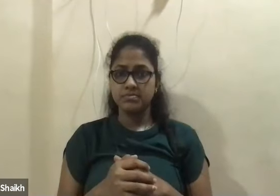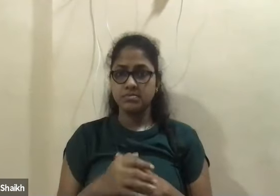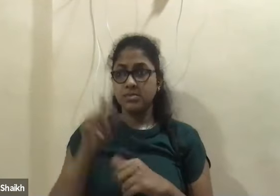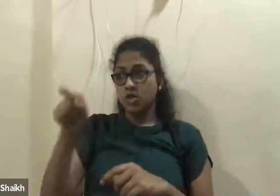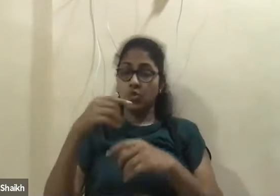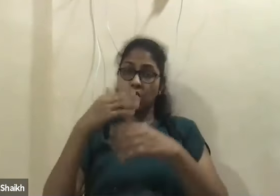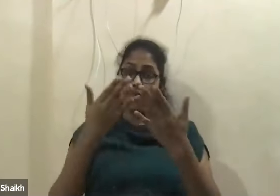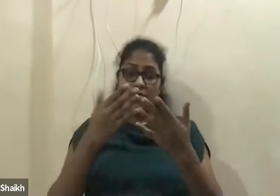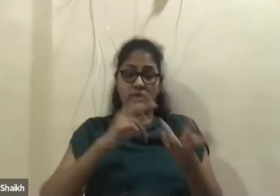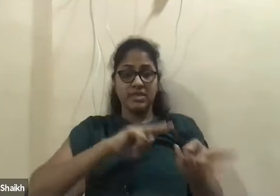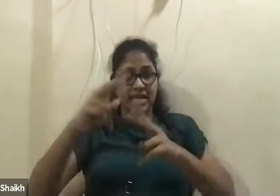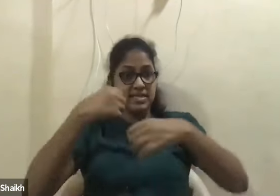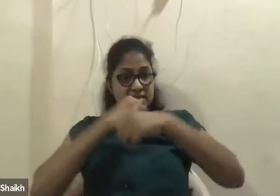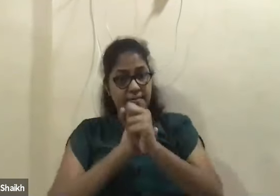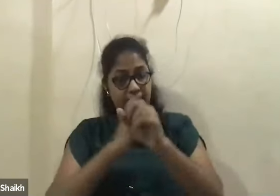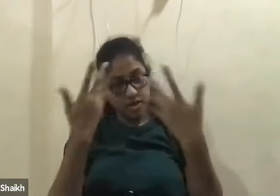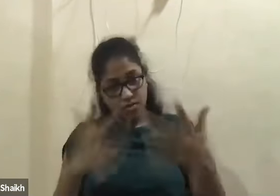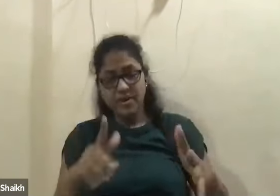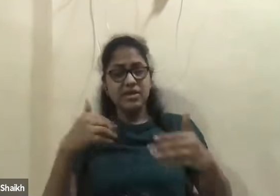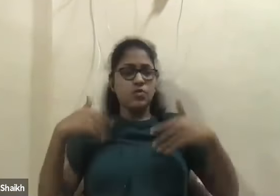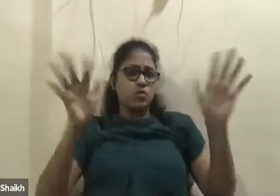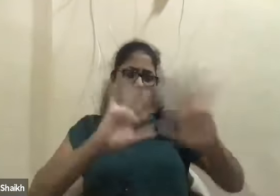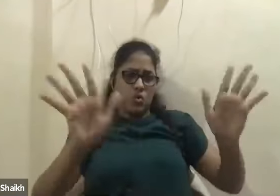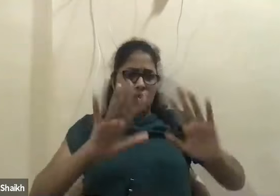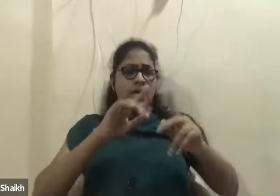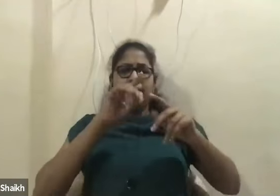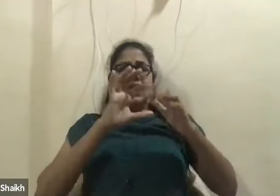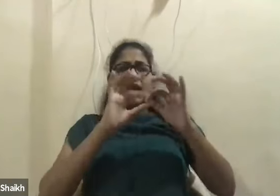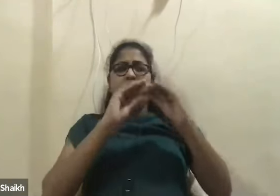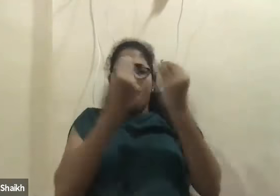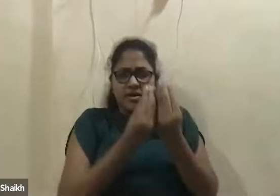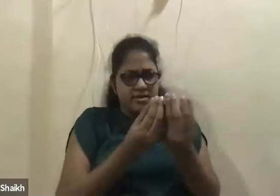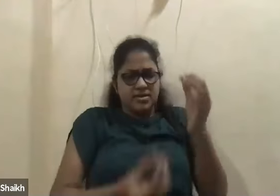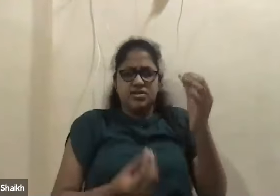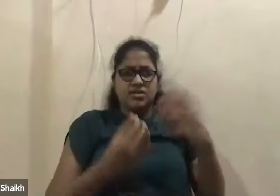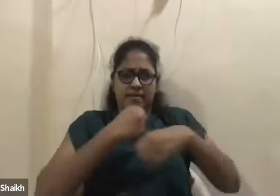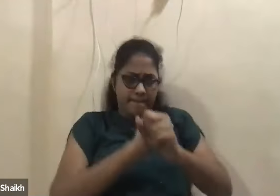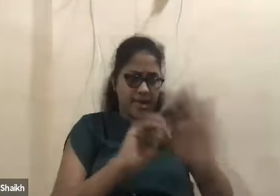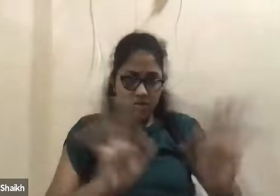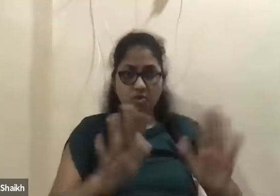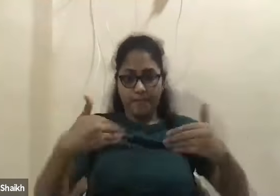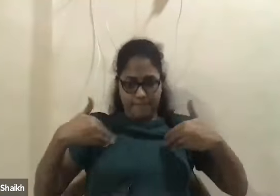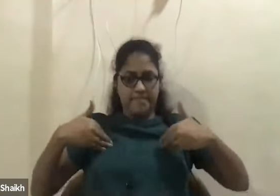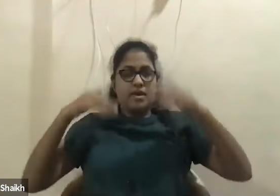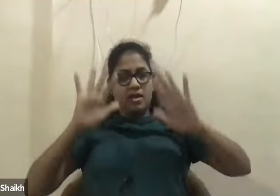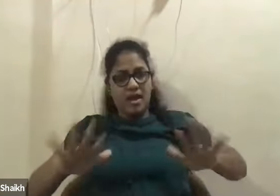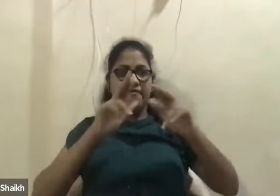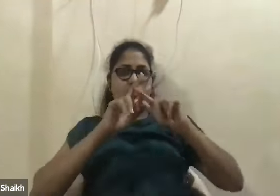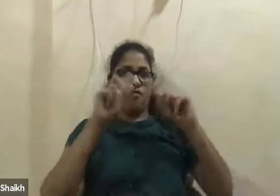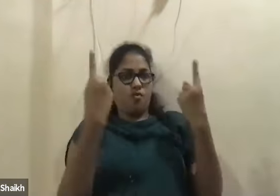in your name? No, ma'am. I've not yet created a trust, but I do have a flat, like, which I want to put it in Jeet's